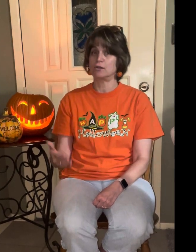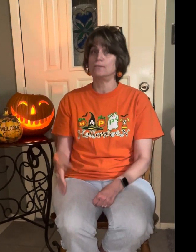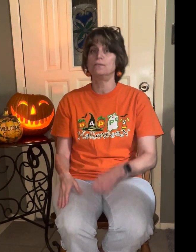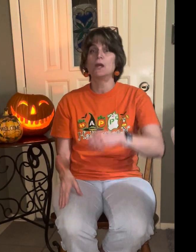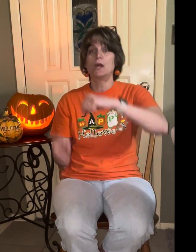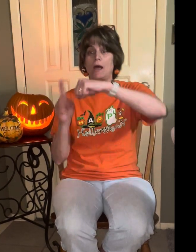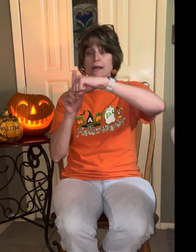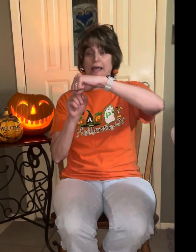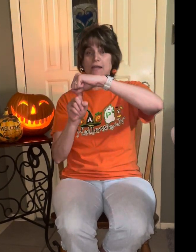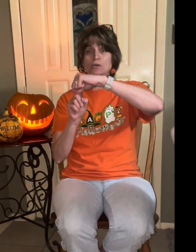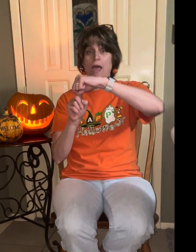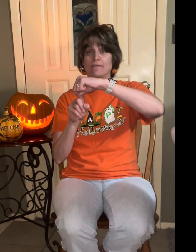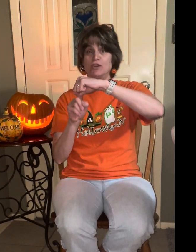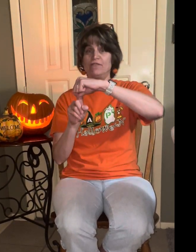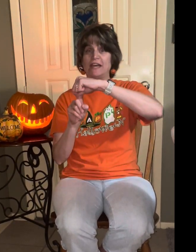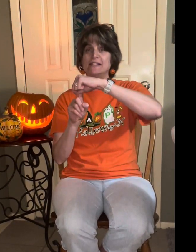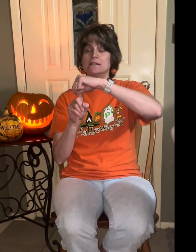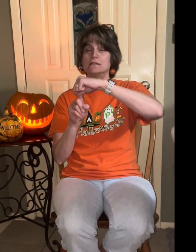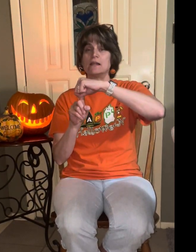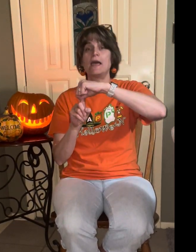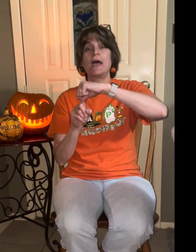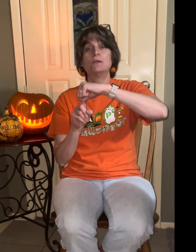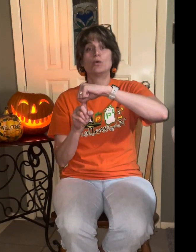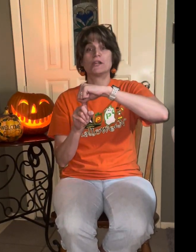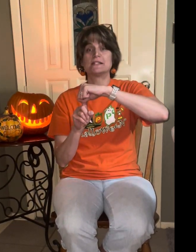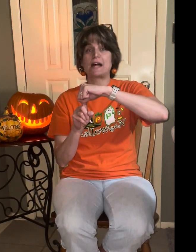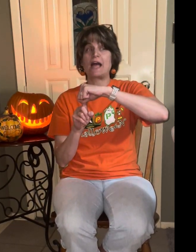jack-o'-lantern? Again, you have your fist, and we're going to sign